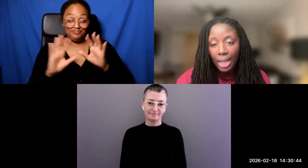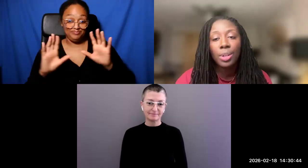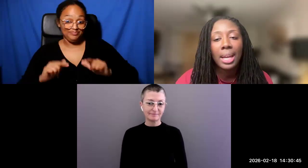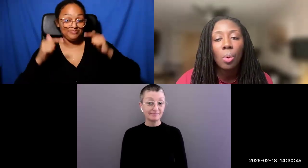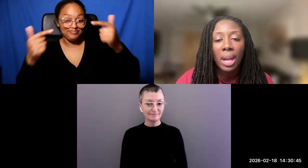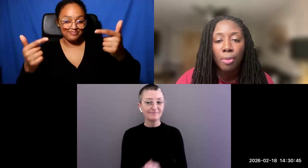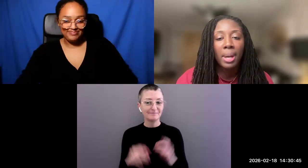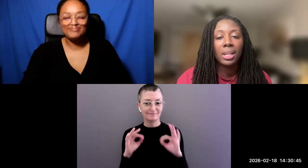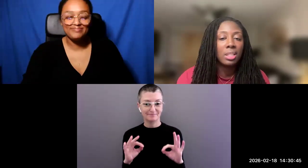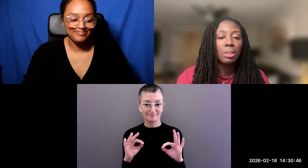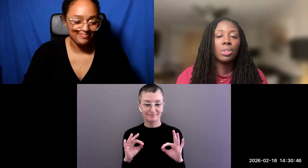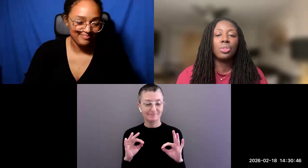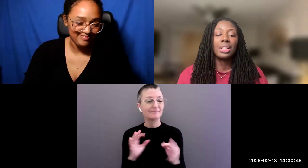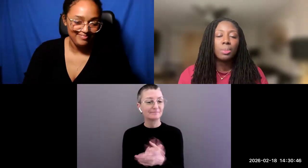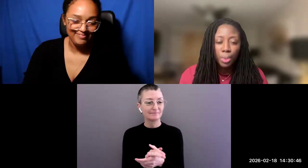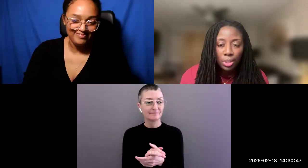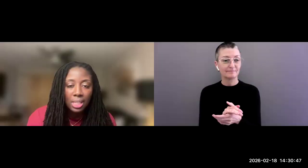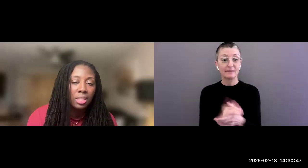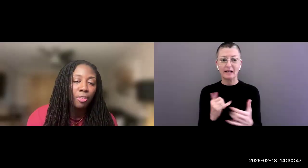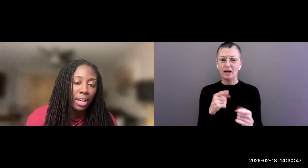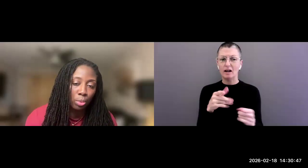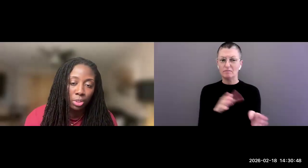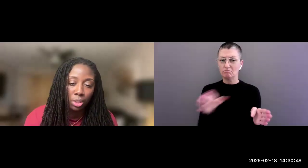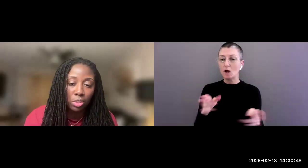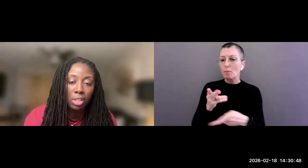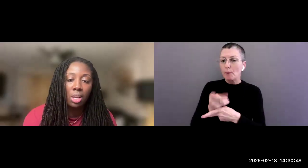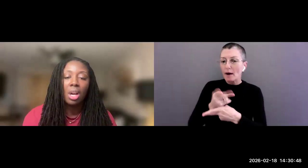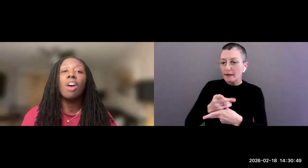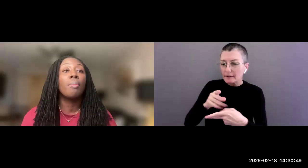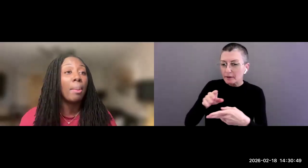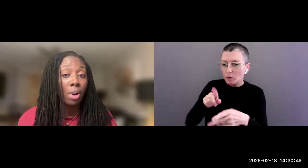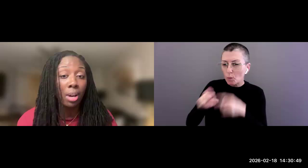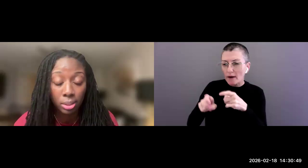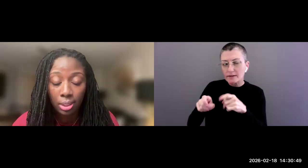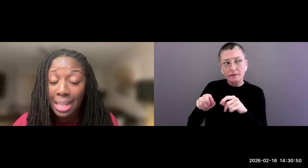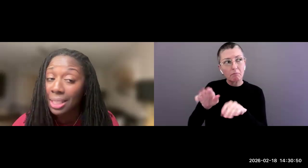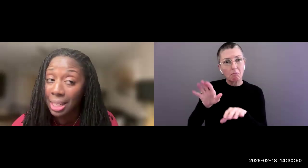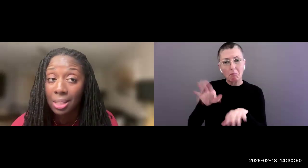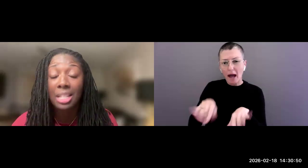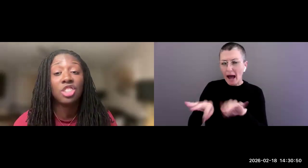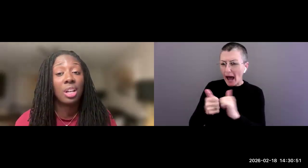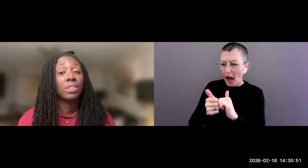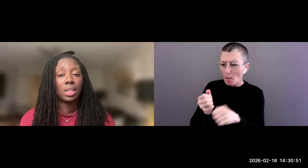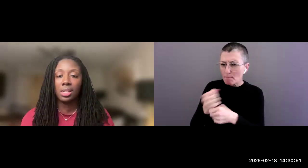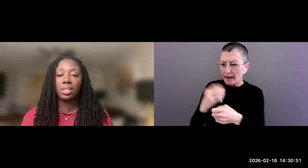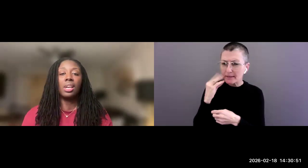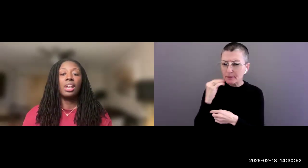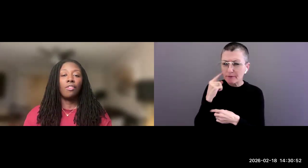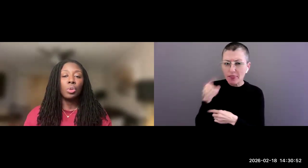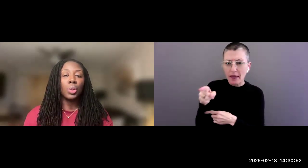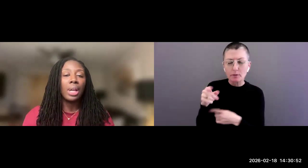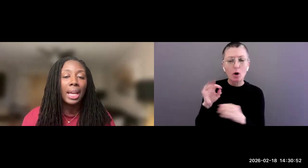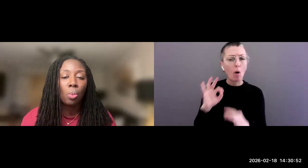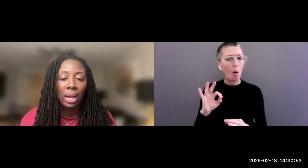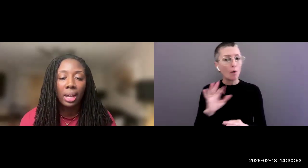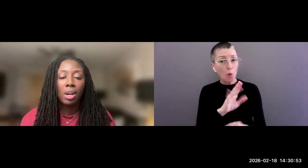could be, can I create a way for my customer to experience the final results of my product? That's key. That's chef's kiss.